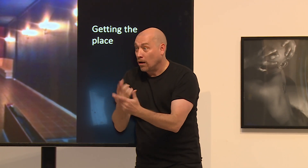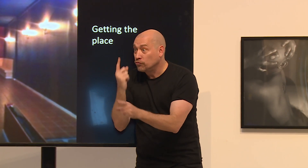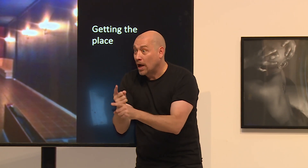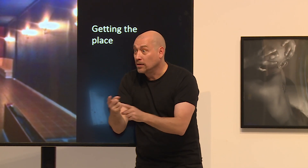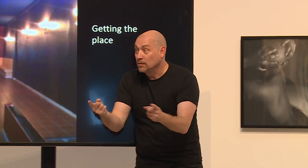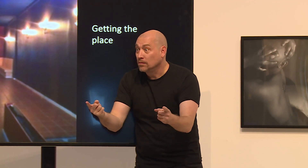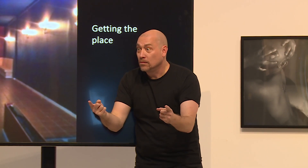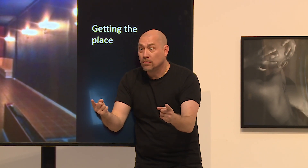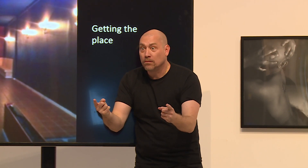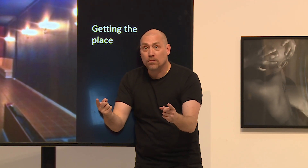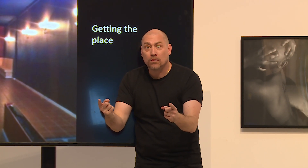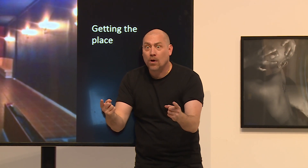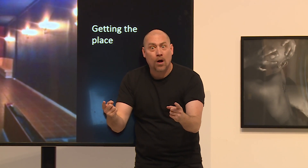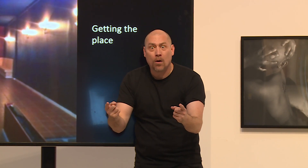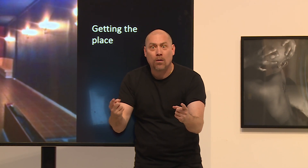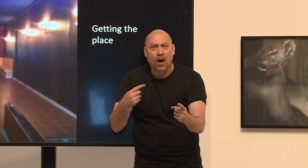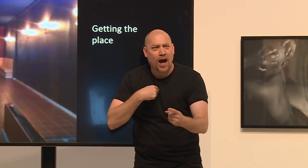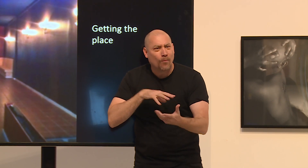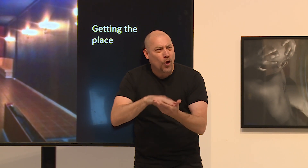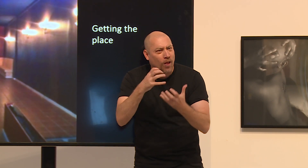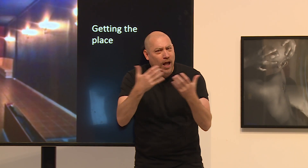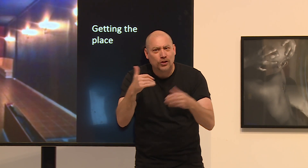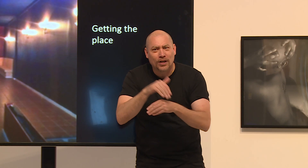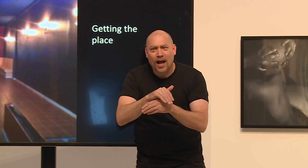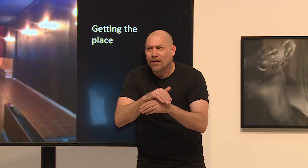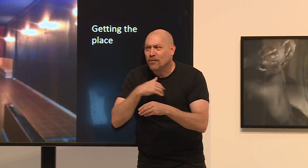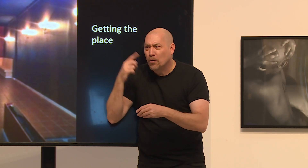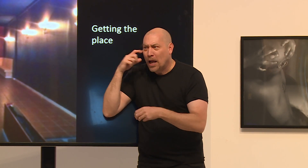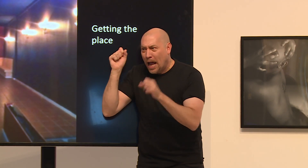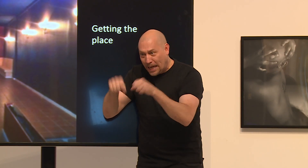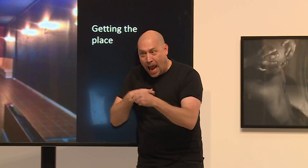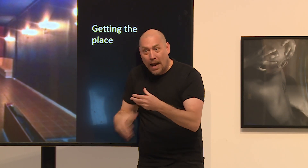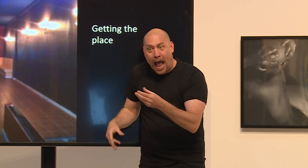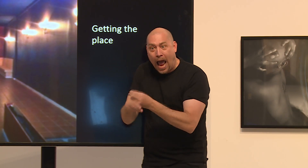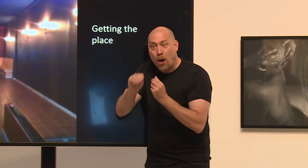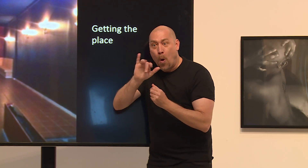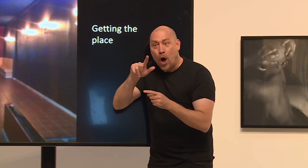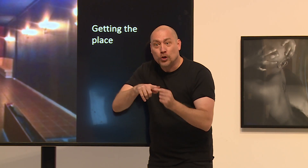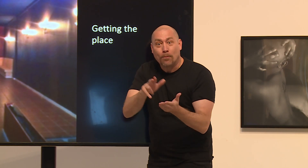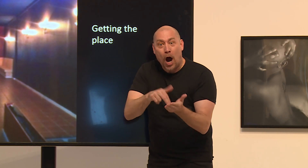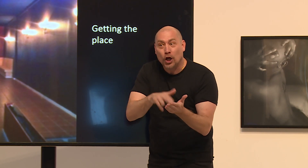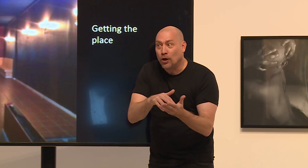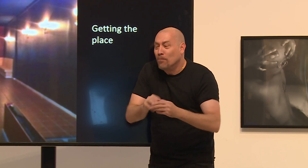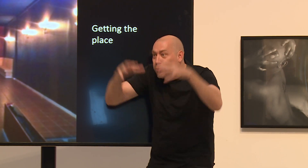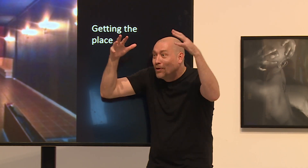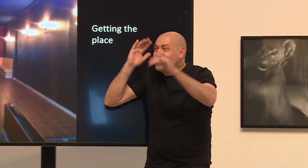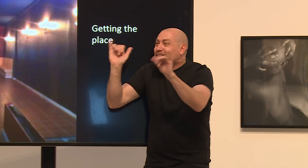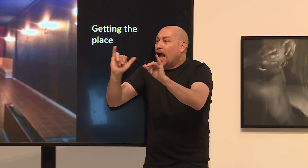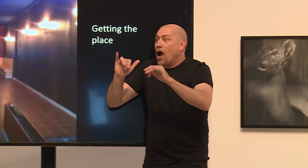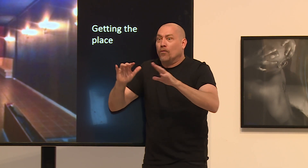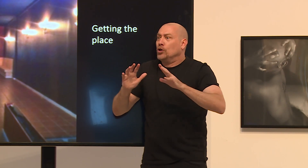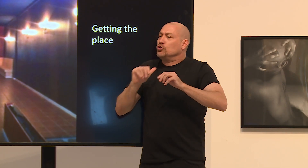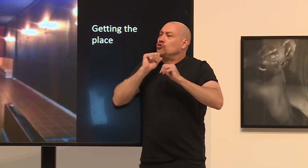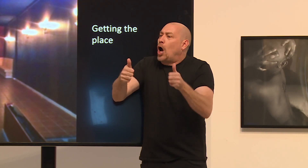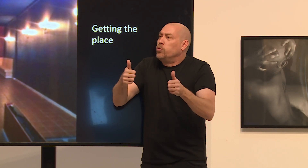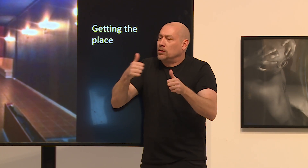also burned dry wood. And so, I'm learning a lot tonight. People are saying, oh, we can put some butter on there, it can melt, no, whatever.